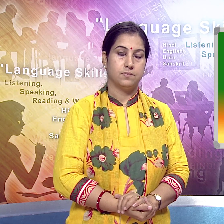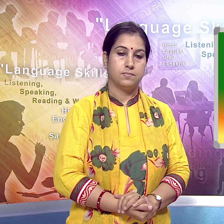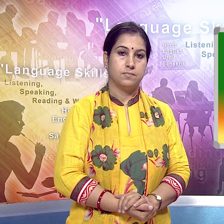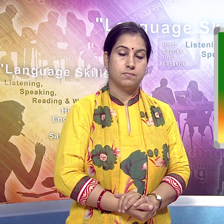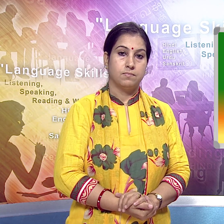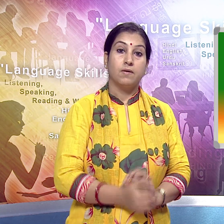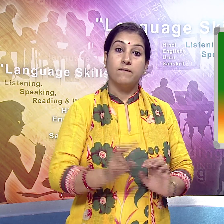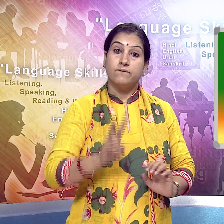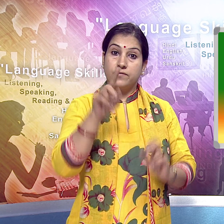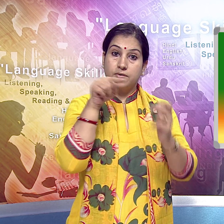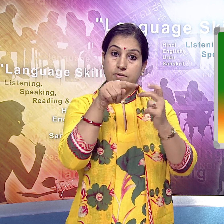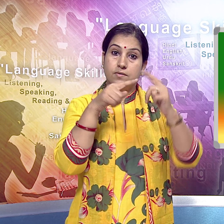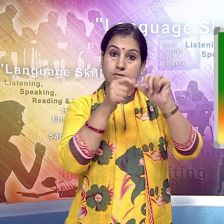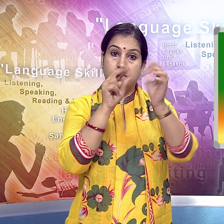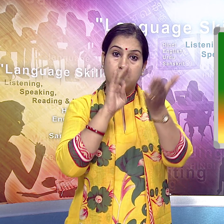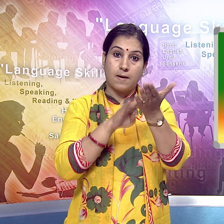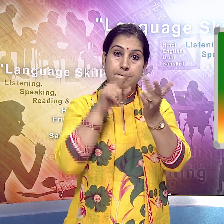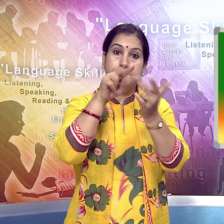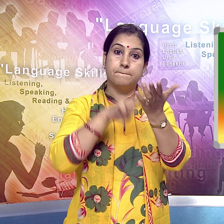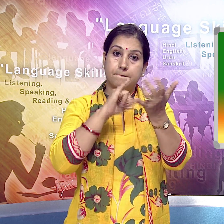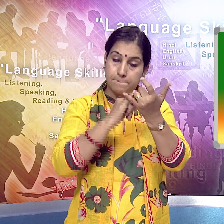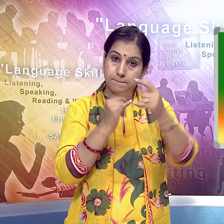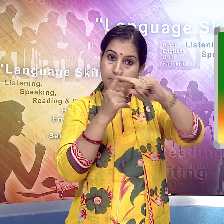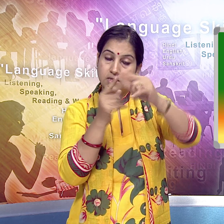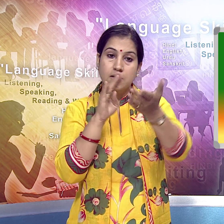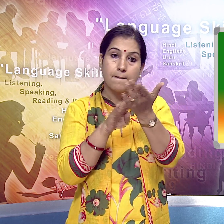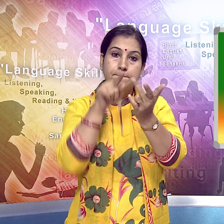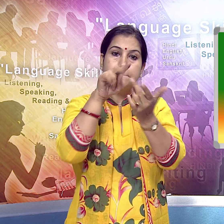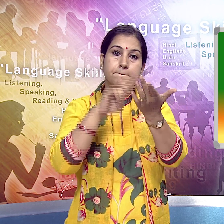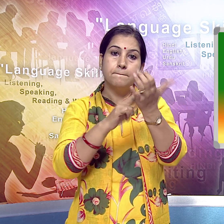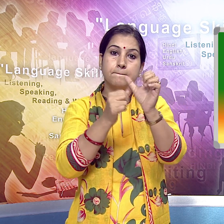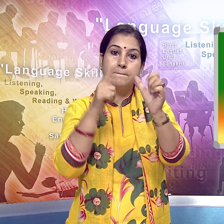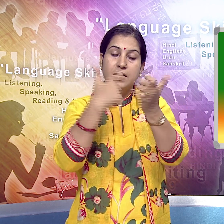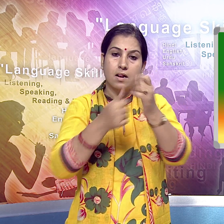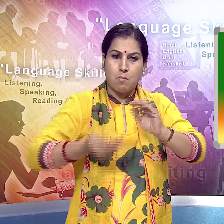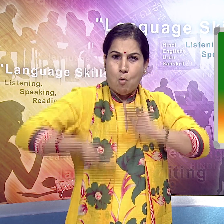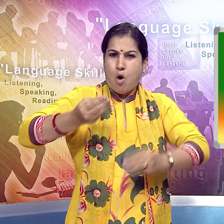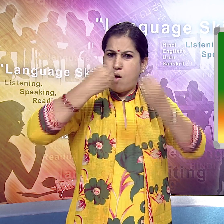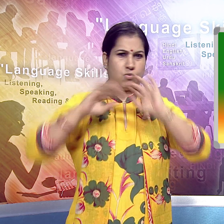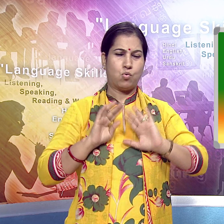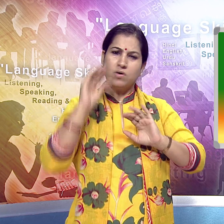Vitamins and minerals are required in small quantity in our body.